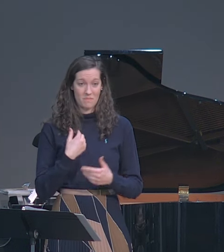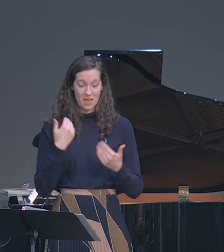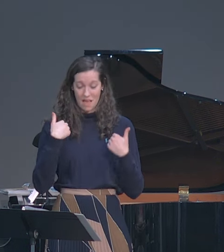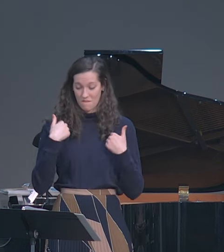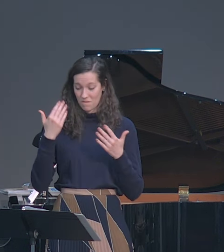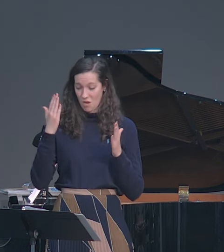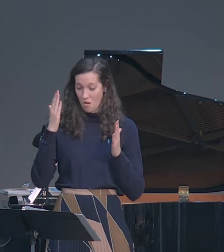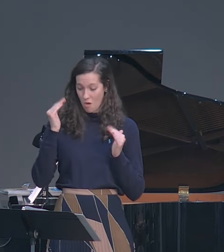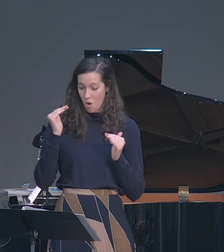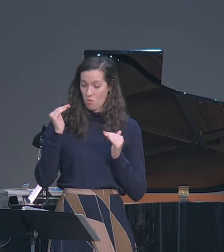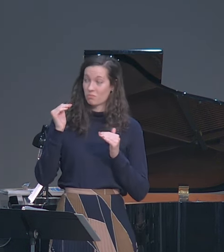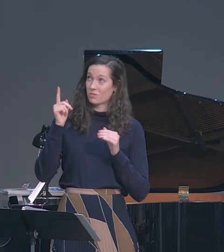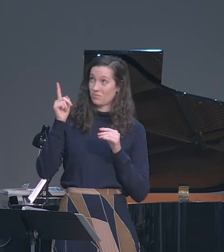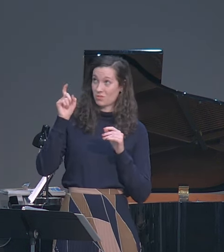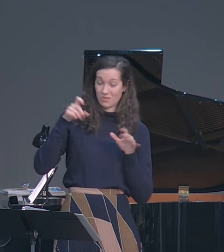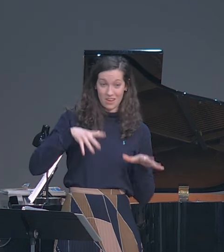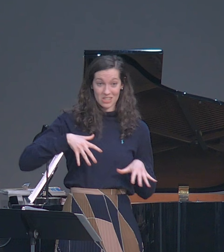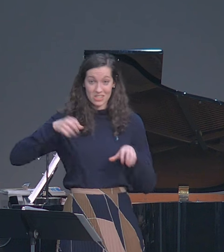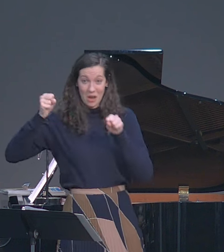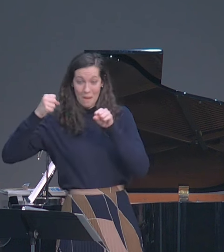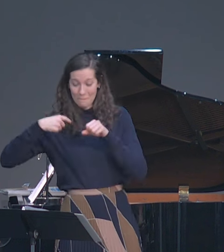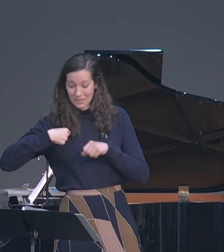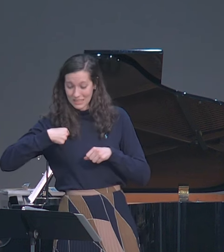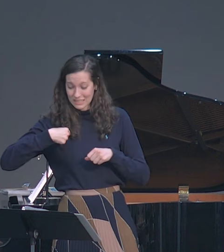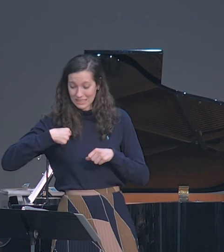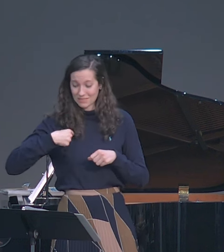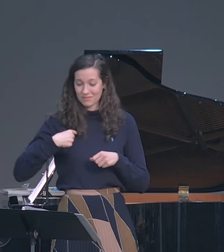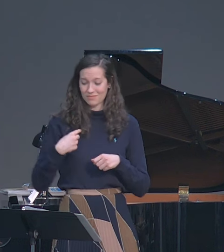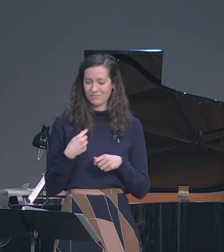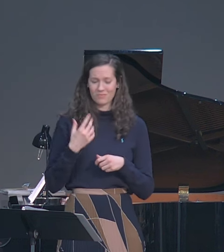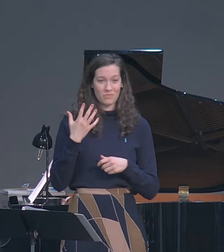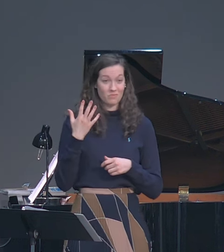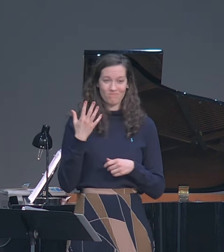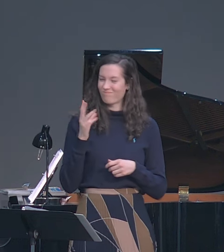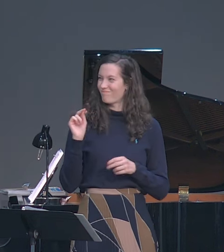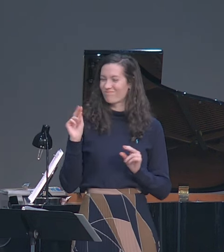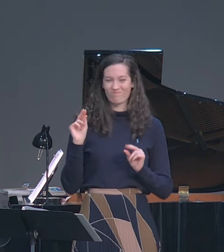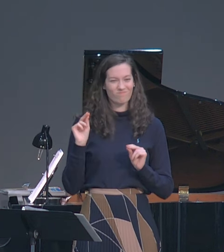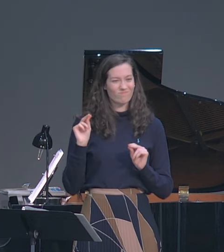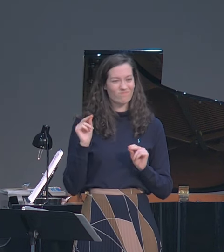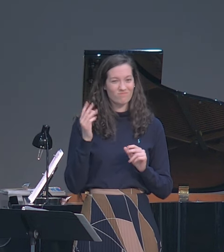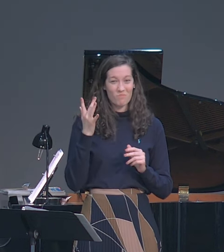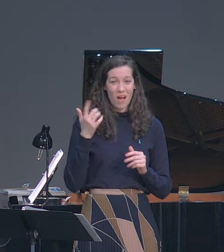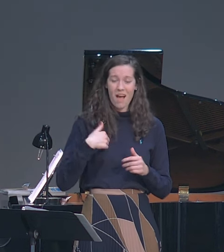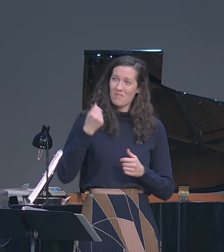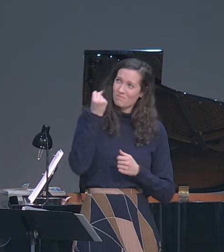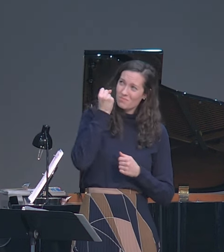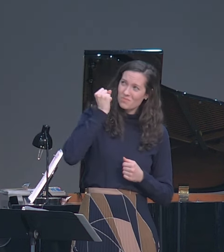I had no hope, but You alone, a rebel too.